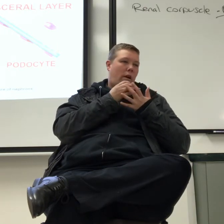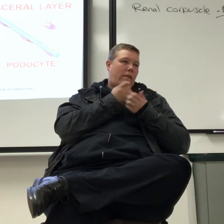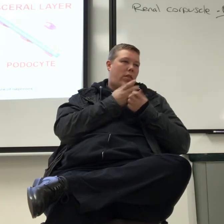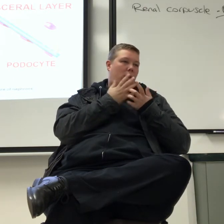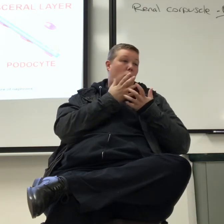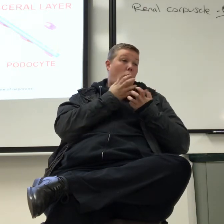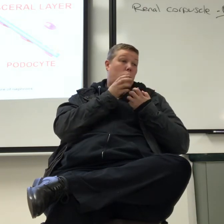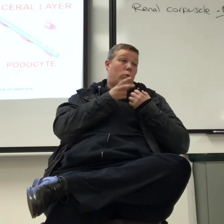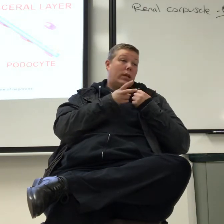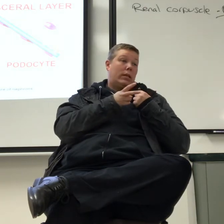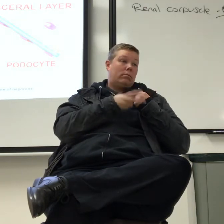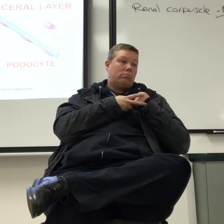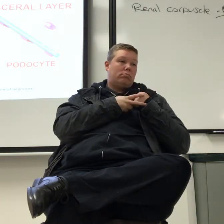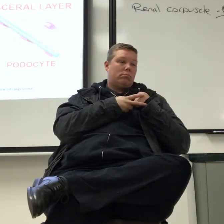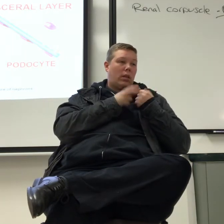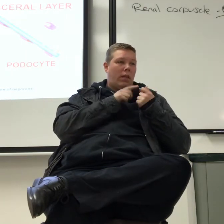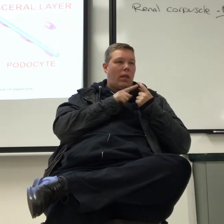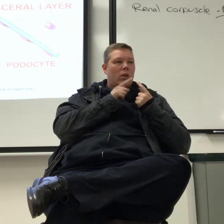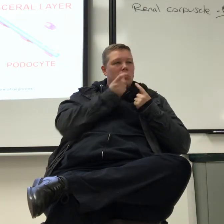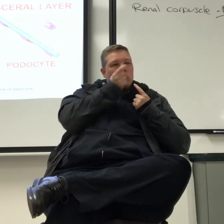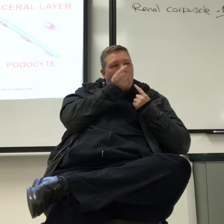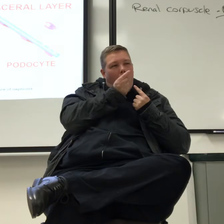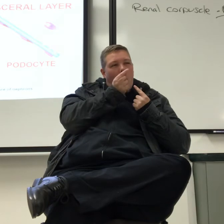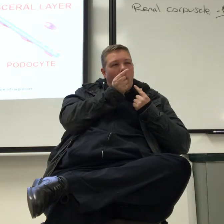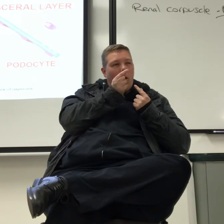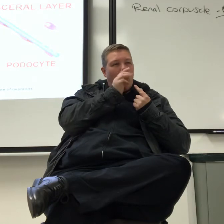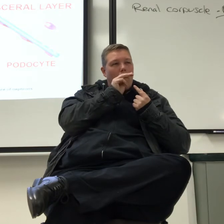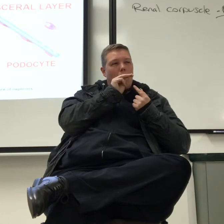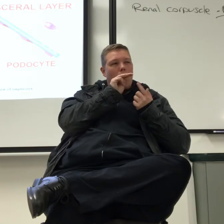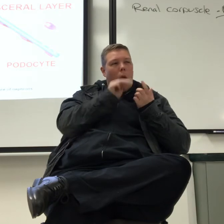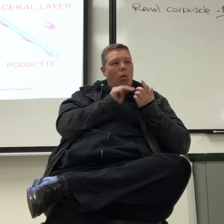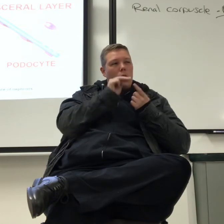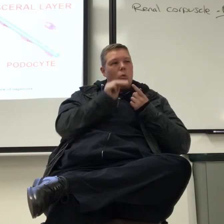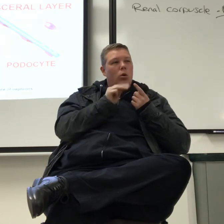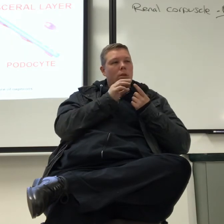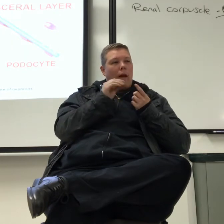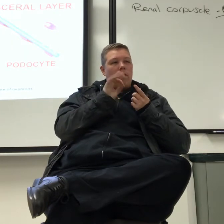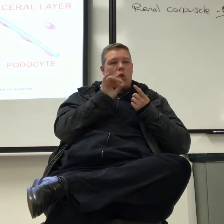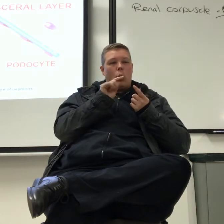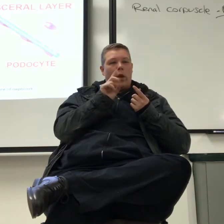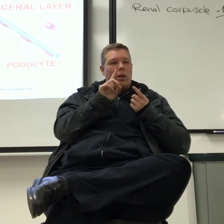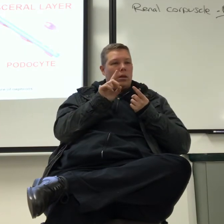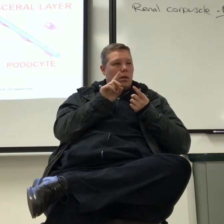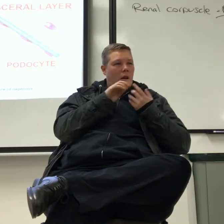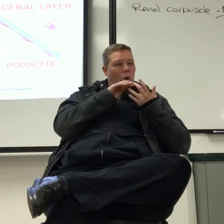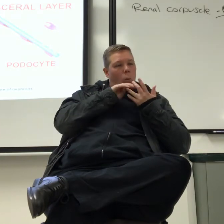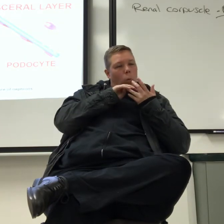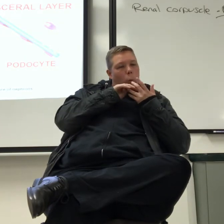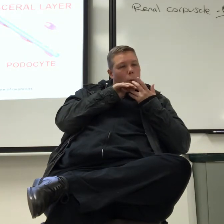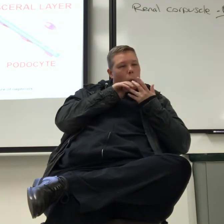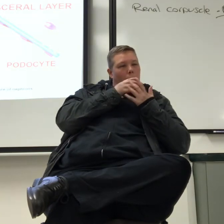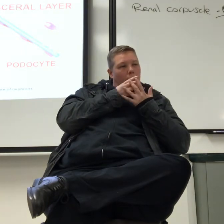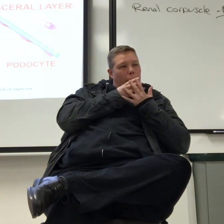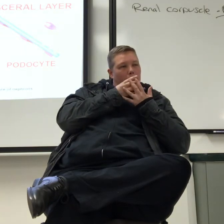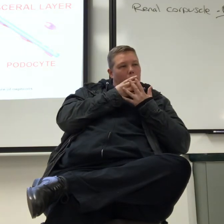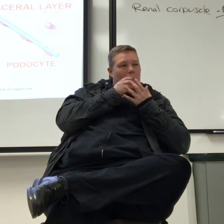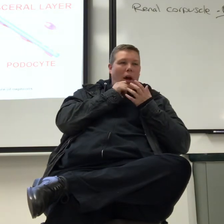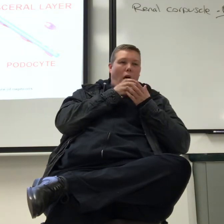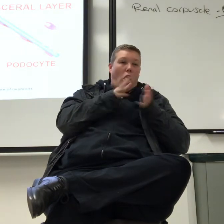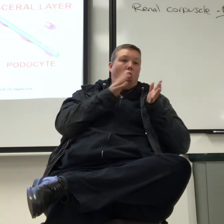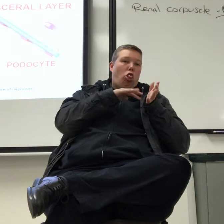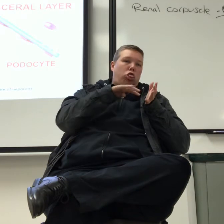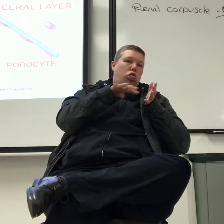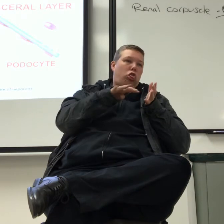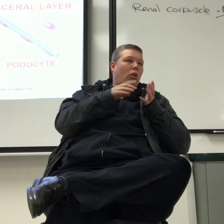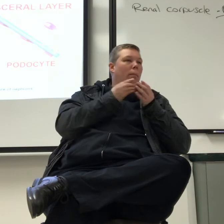very small molecules and fluids. That's a good filter. You don't lose everything through it. So those slits